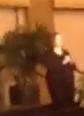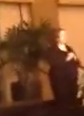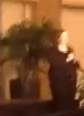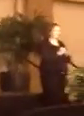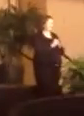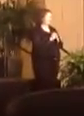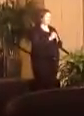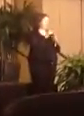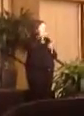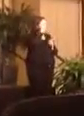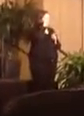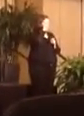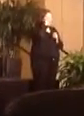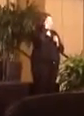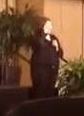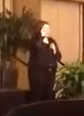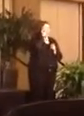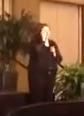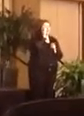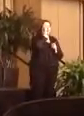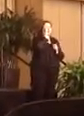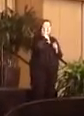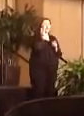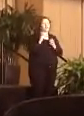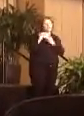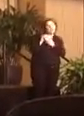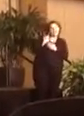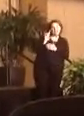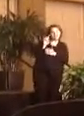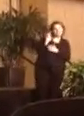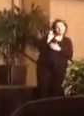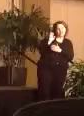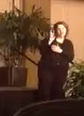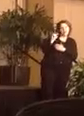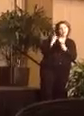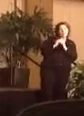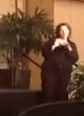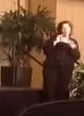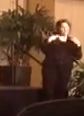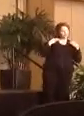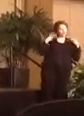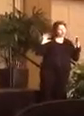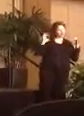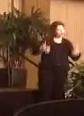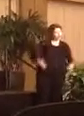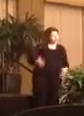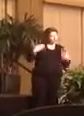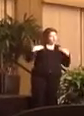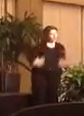Anyone? Is that Davey Wavey with his shirt on? I don't recognize him. Is that...